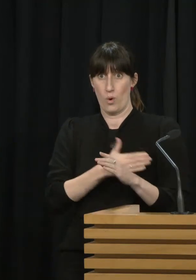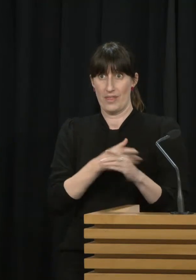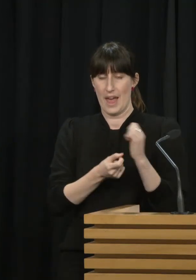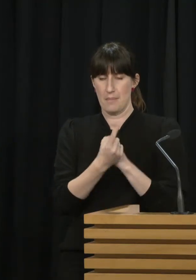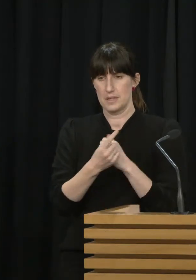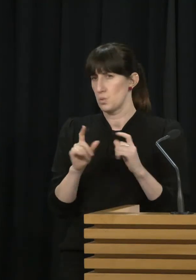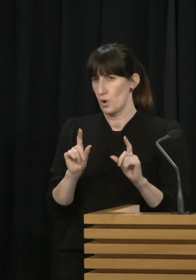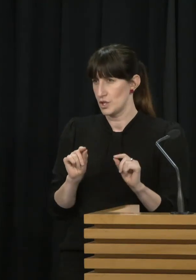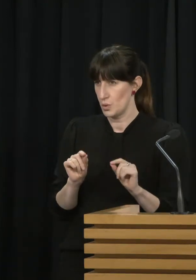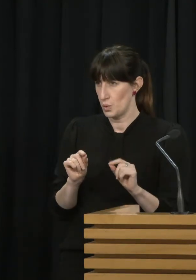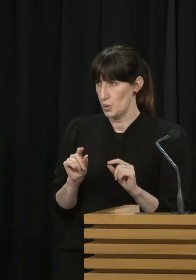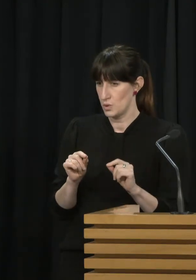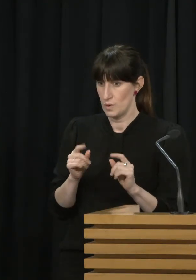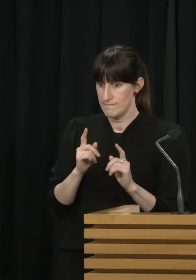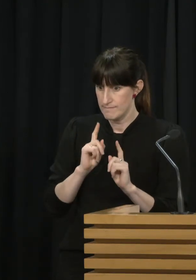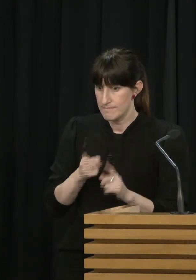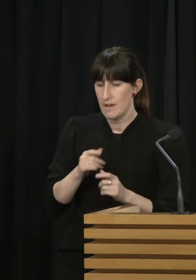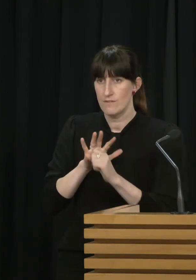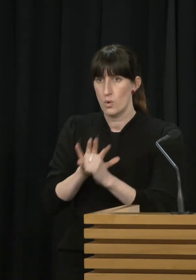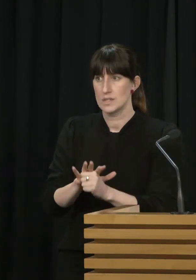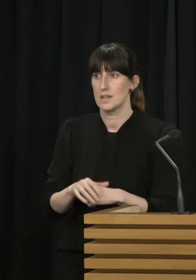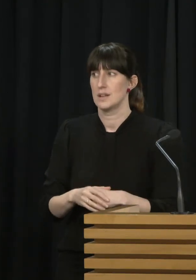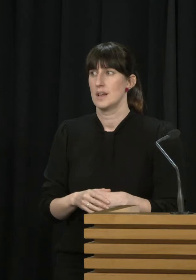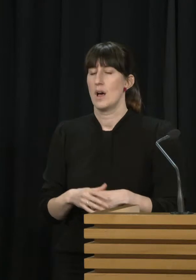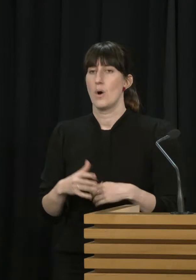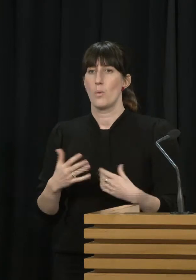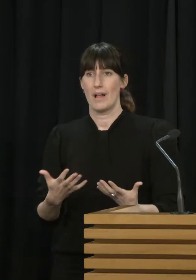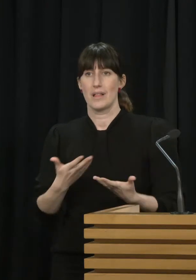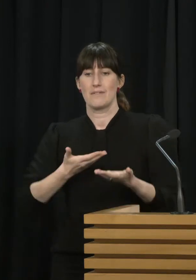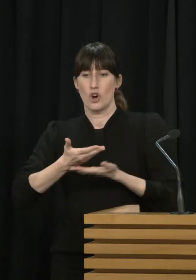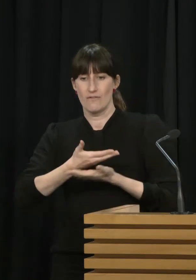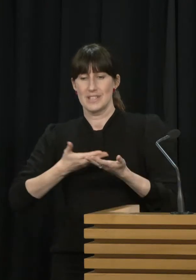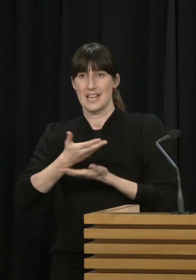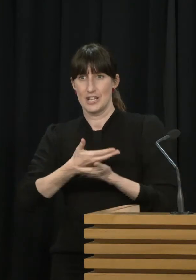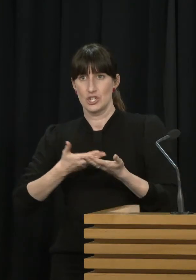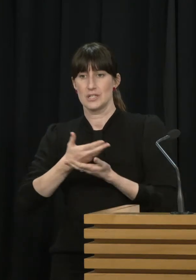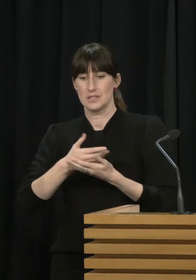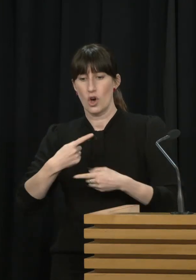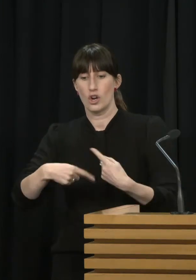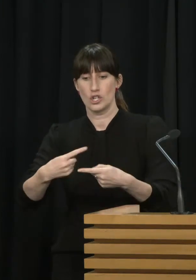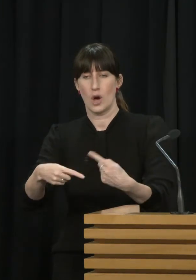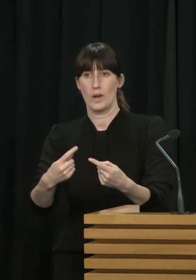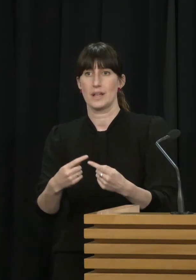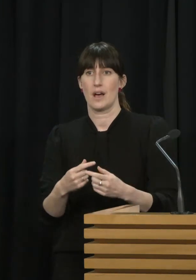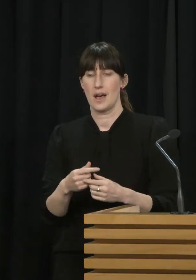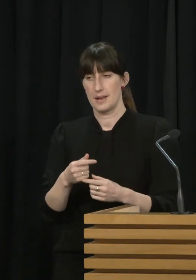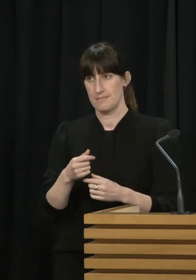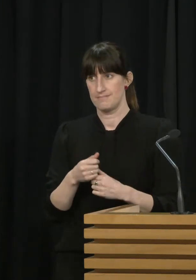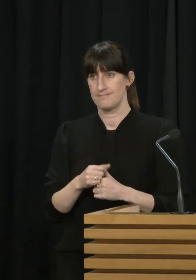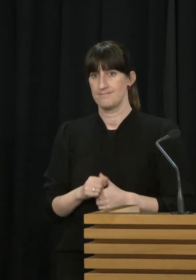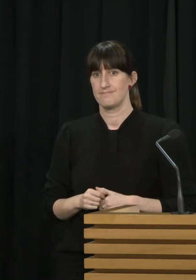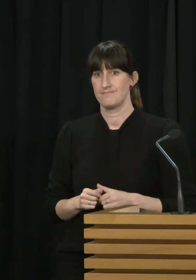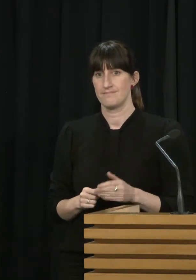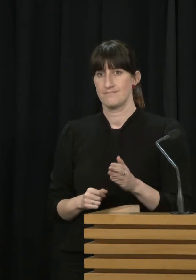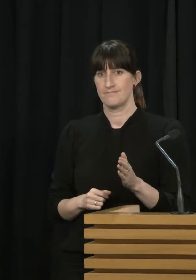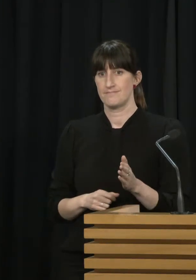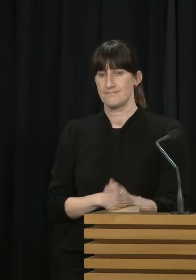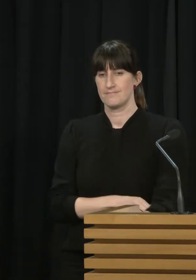companies? Well, those conversations are ongoing, and I'm happy to provide a regular update on how they are doing. Okay, why did you